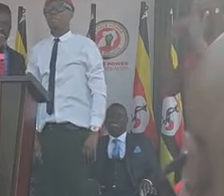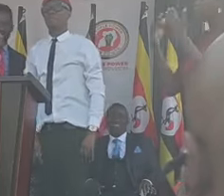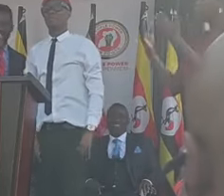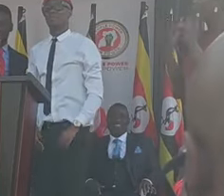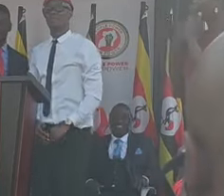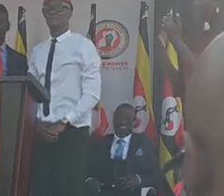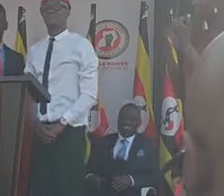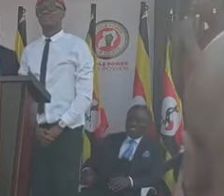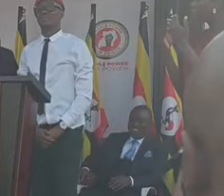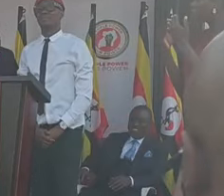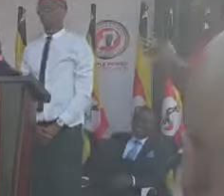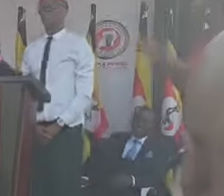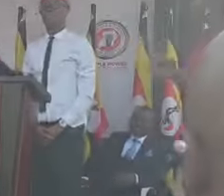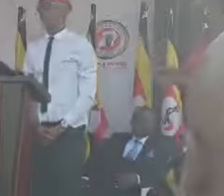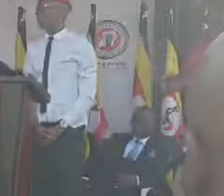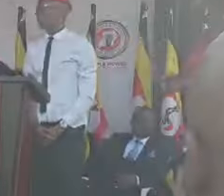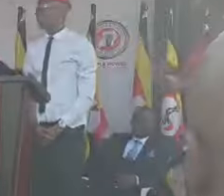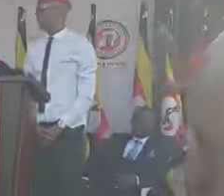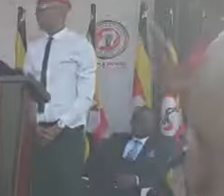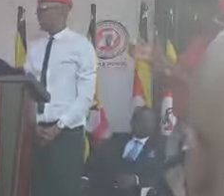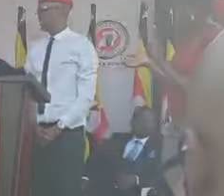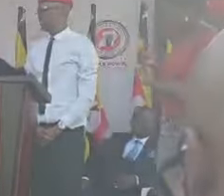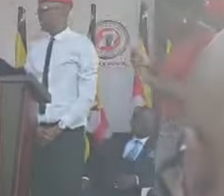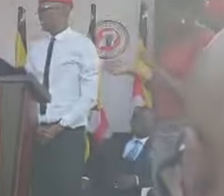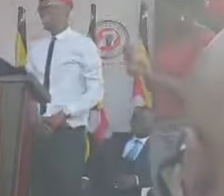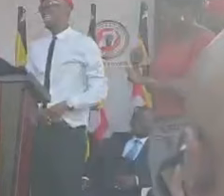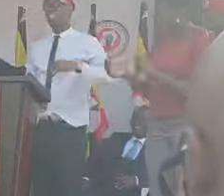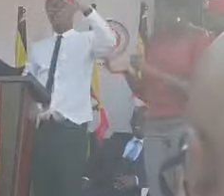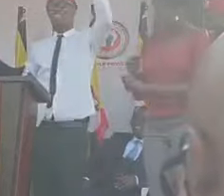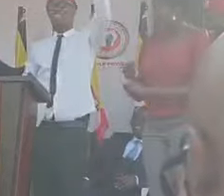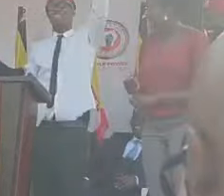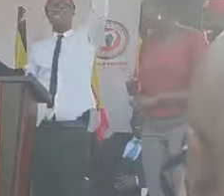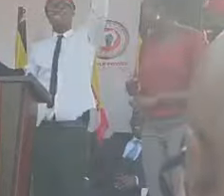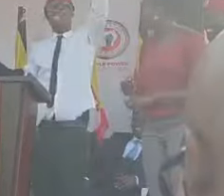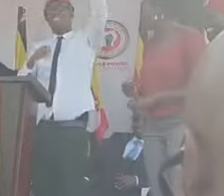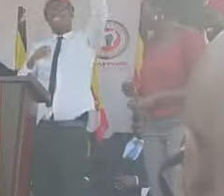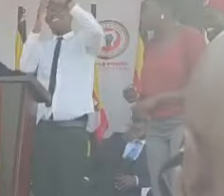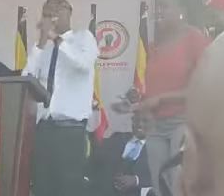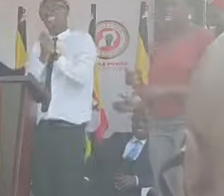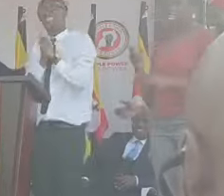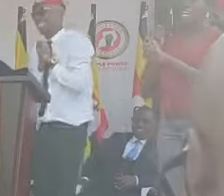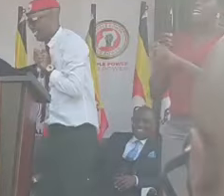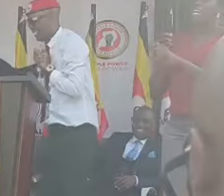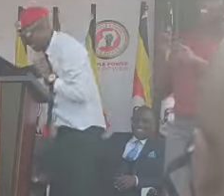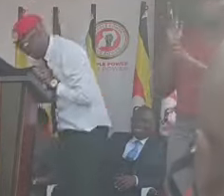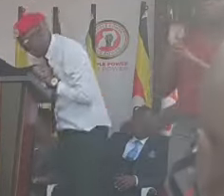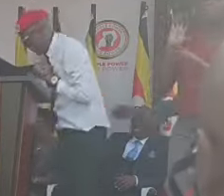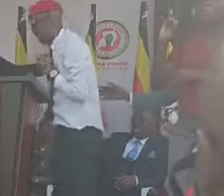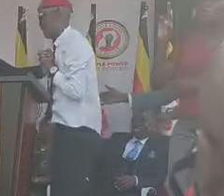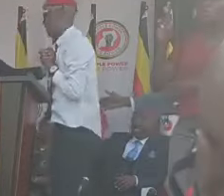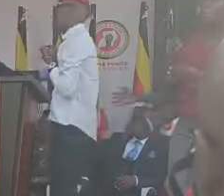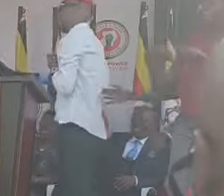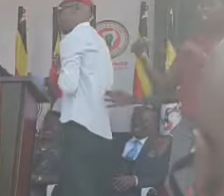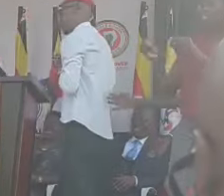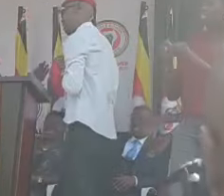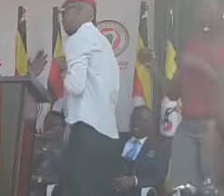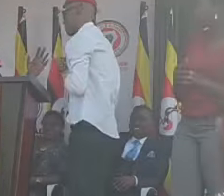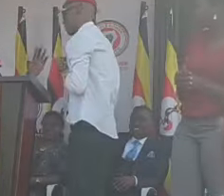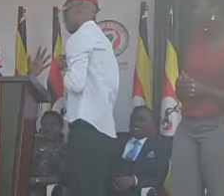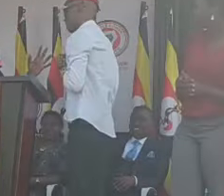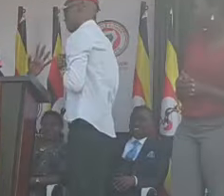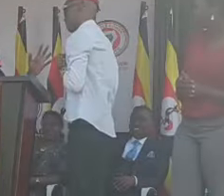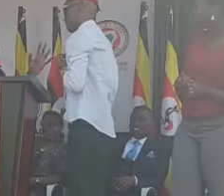Thank you very much. Oh, funyo, azibandi matiriyo. Thank you very much.